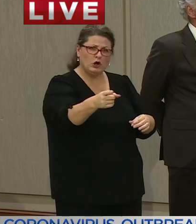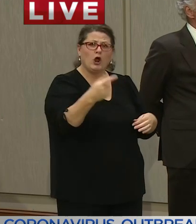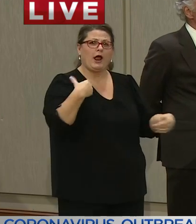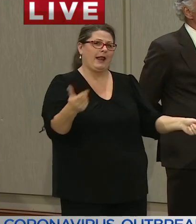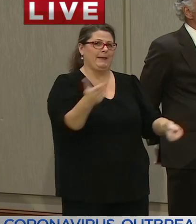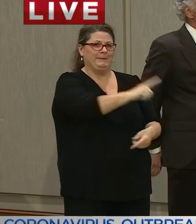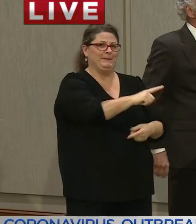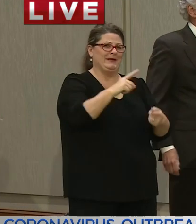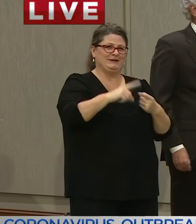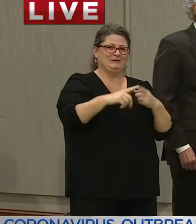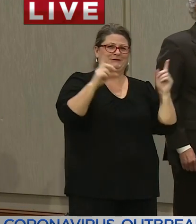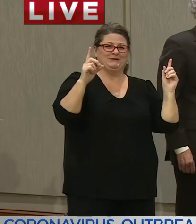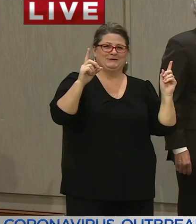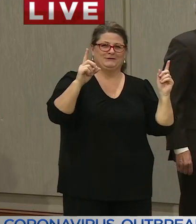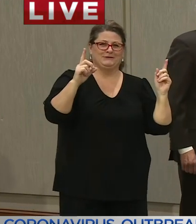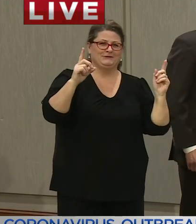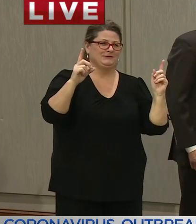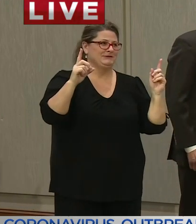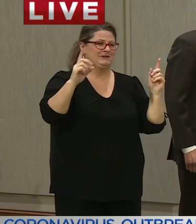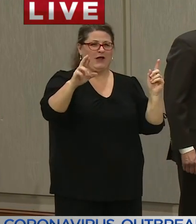i'm going to turn it over to director to me